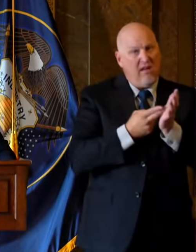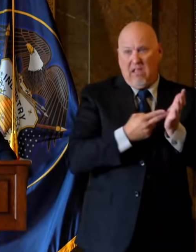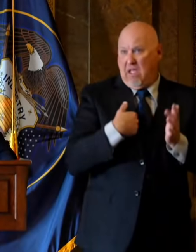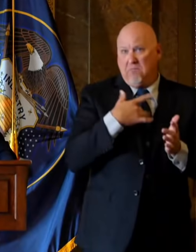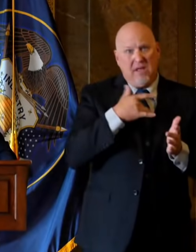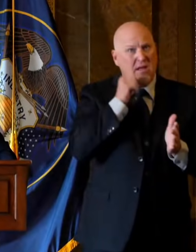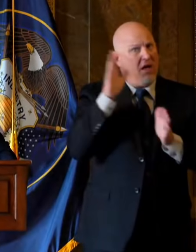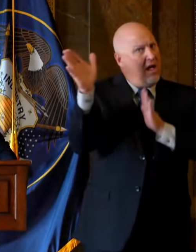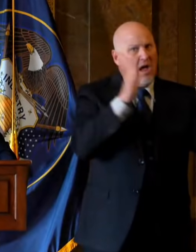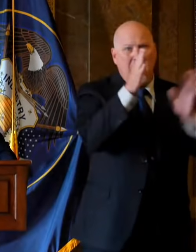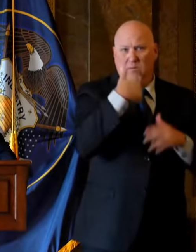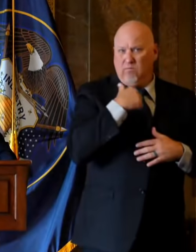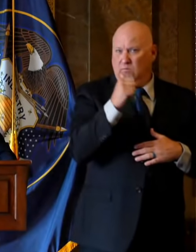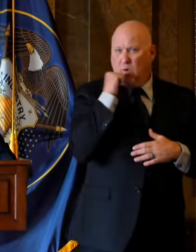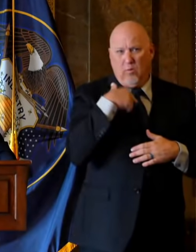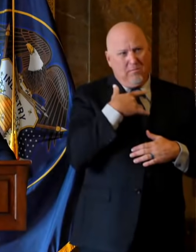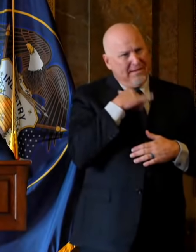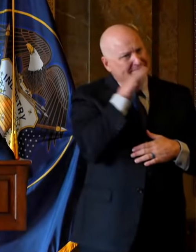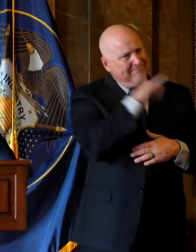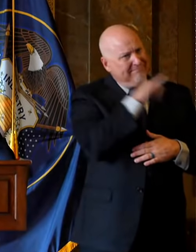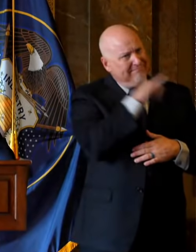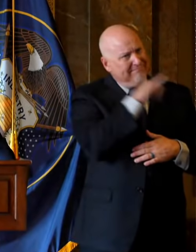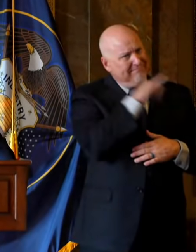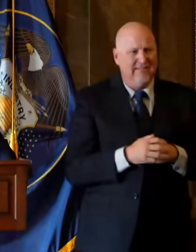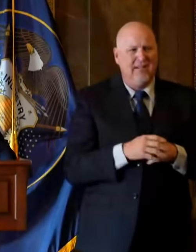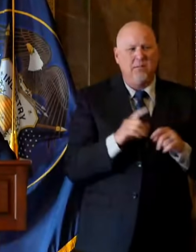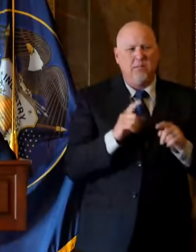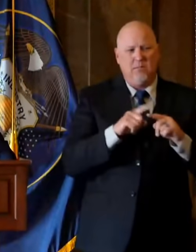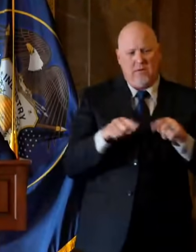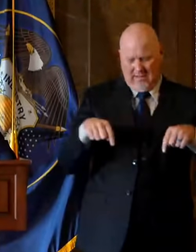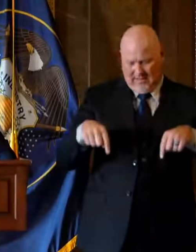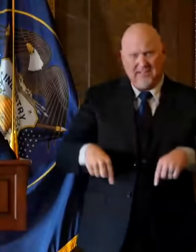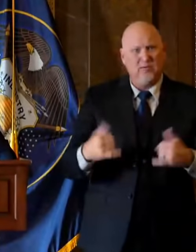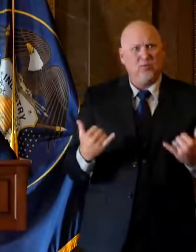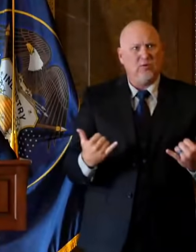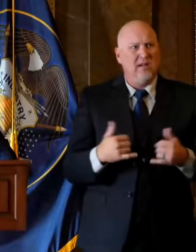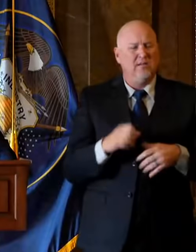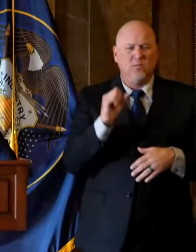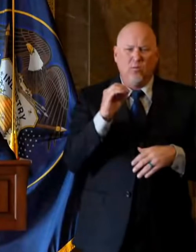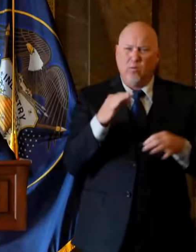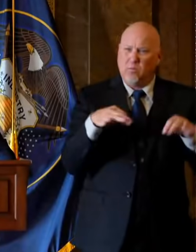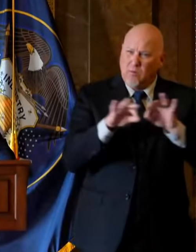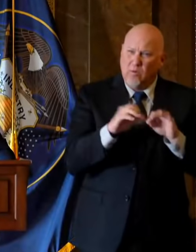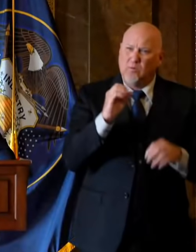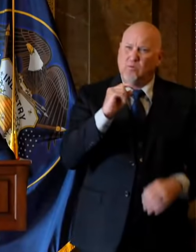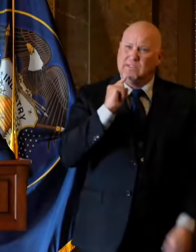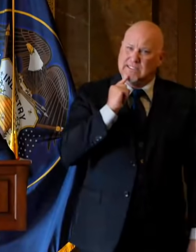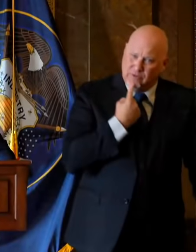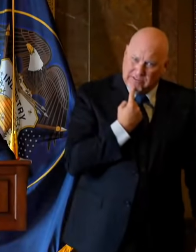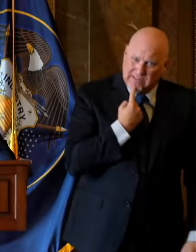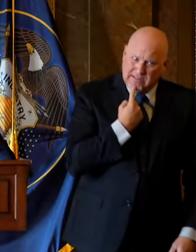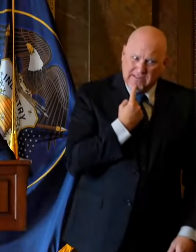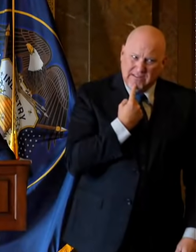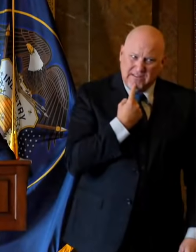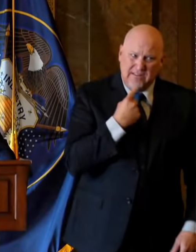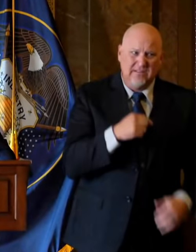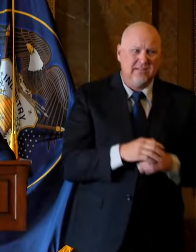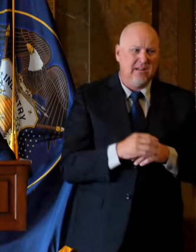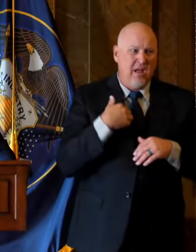By the way, I hope that all of you who aren't wearing masks aren't carrying the Delta